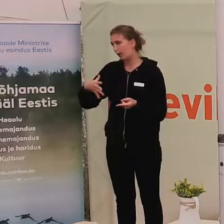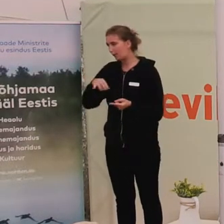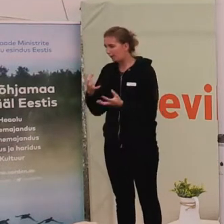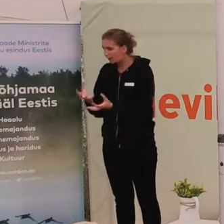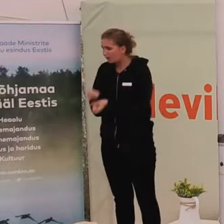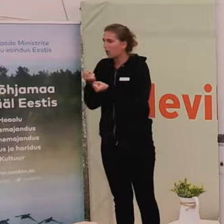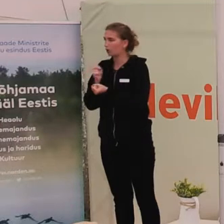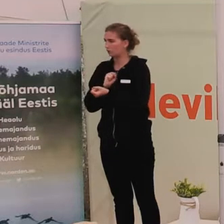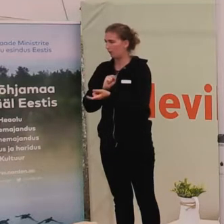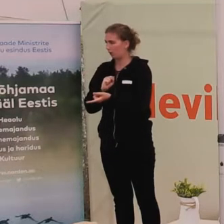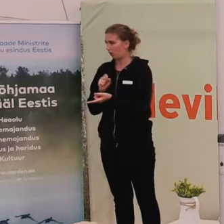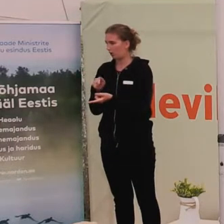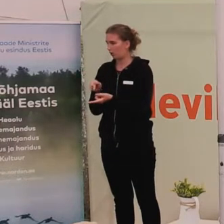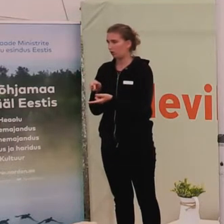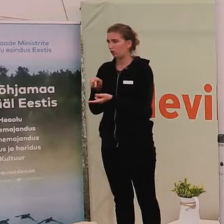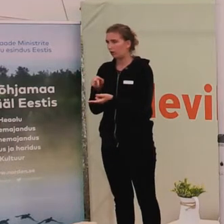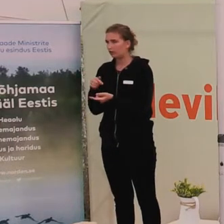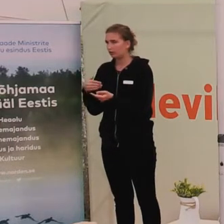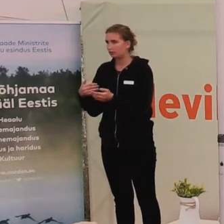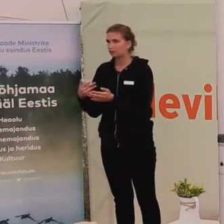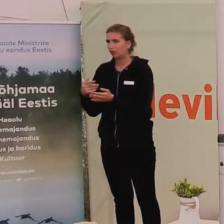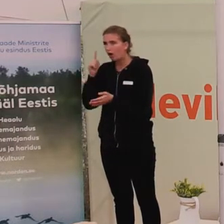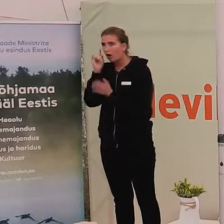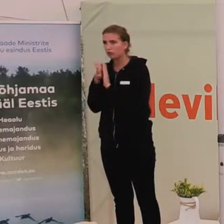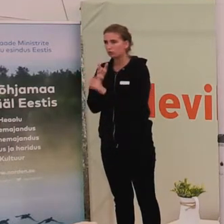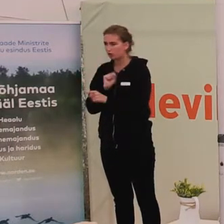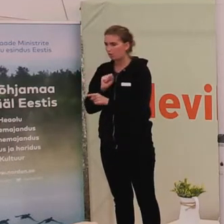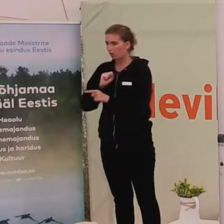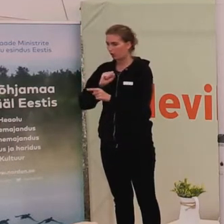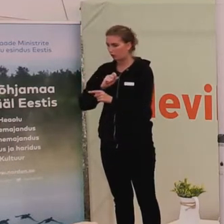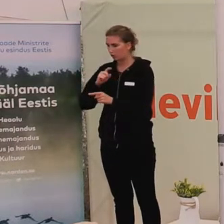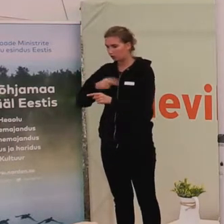challenge and see if they can be convinced and educated to